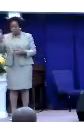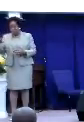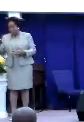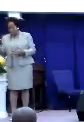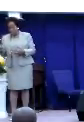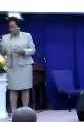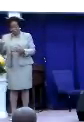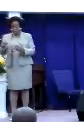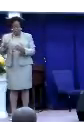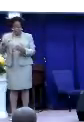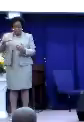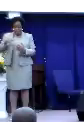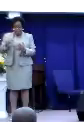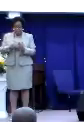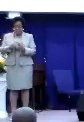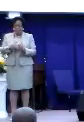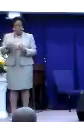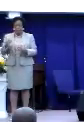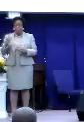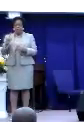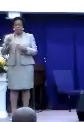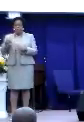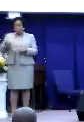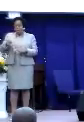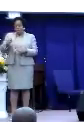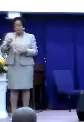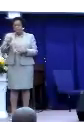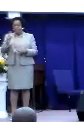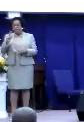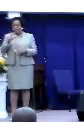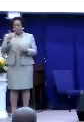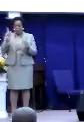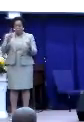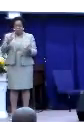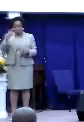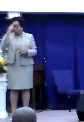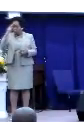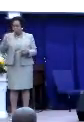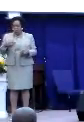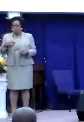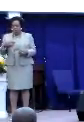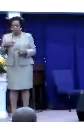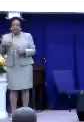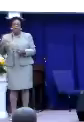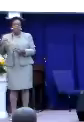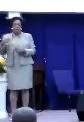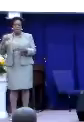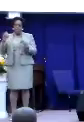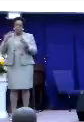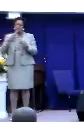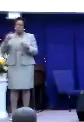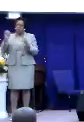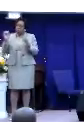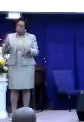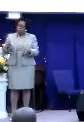Yeah. Amen. And when Paul went to Rome, he was one of the ones that persecuted the church that was in Rome. Come on, somebody help me.